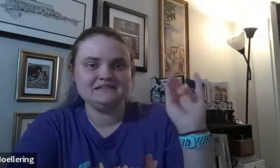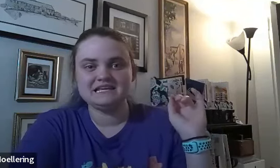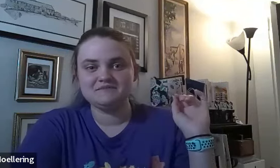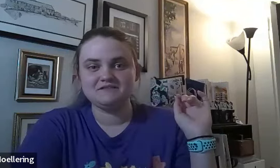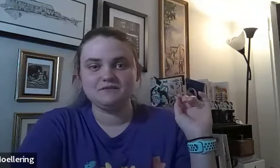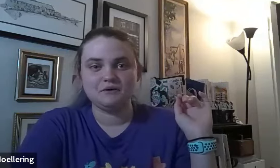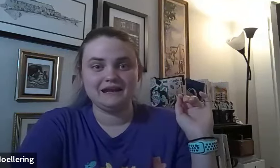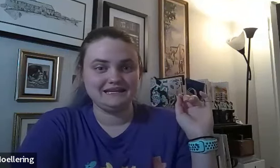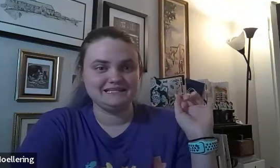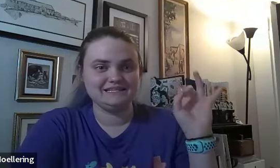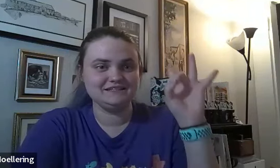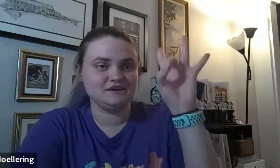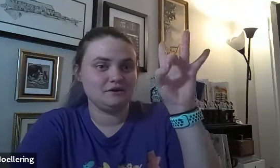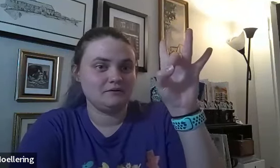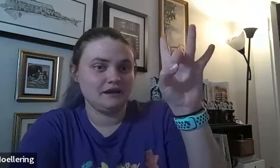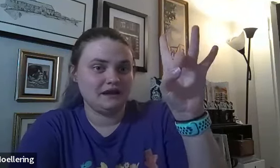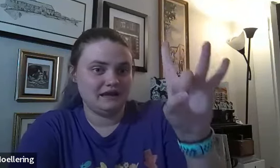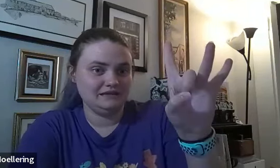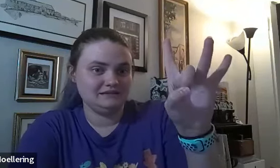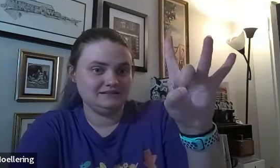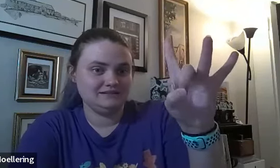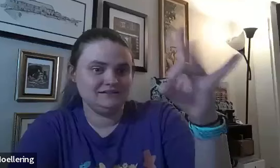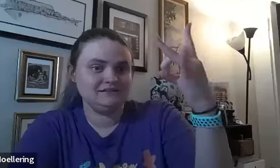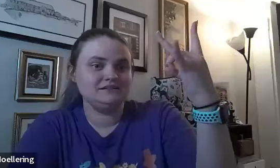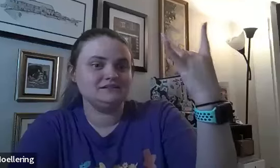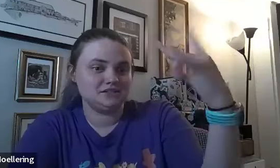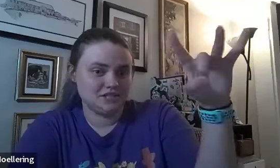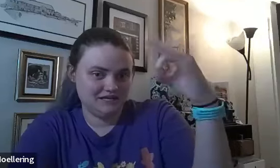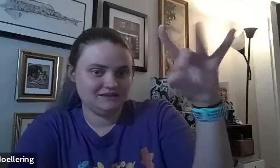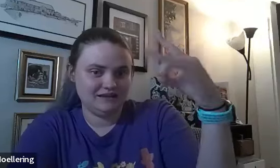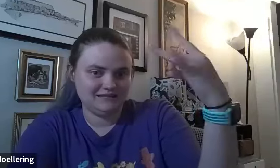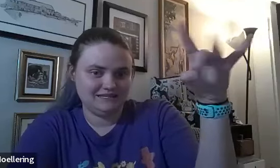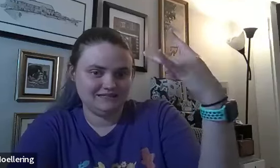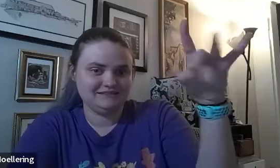Same thing for 18. So 8, shake, 18.